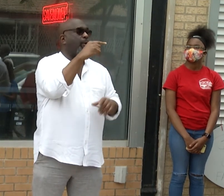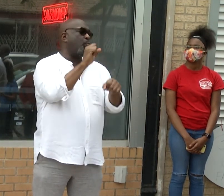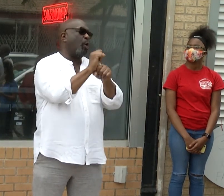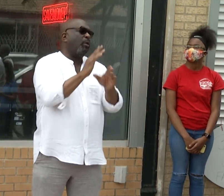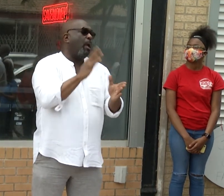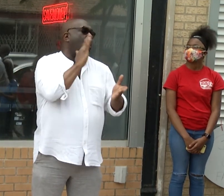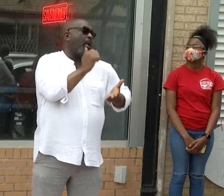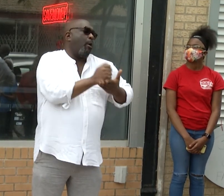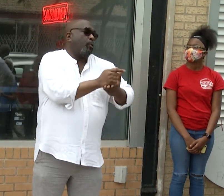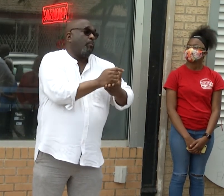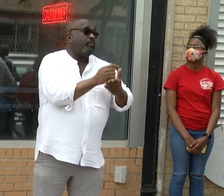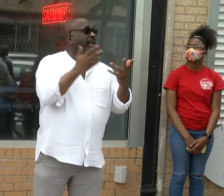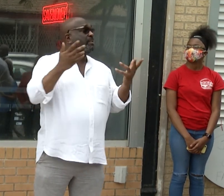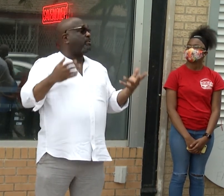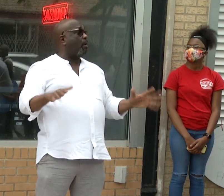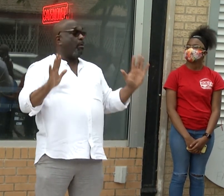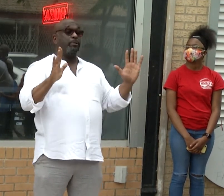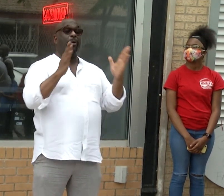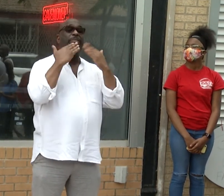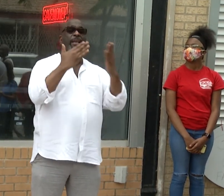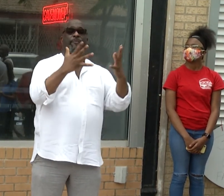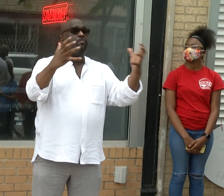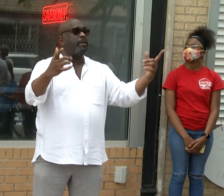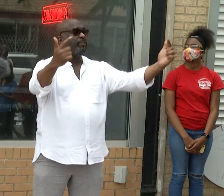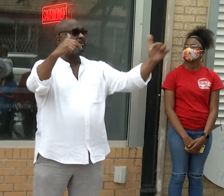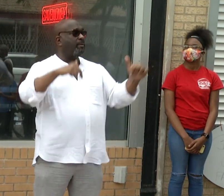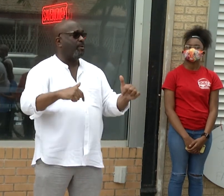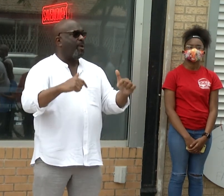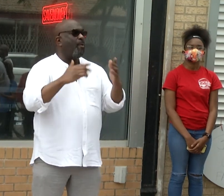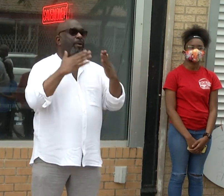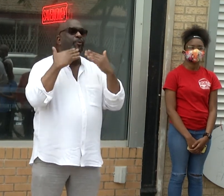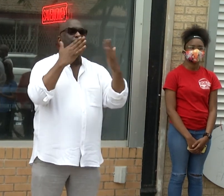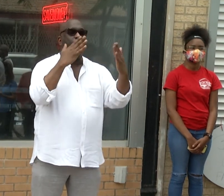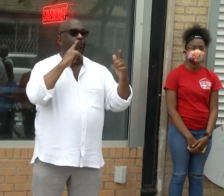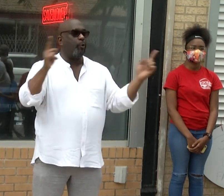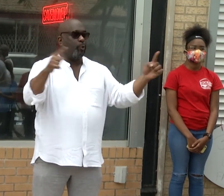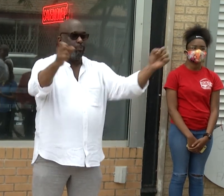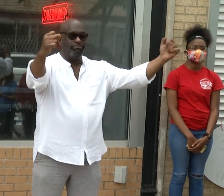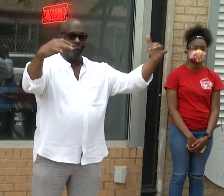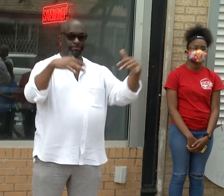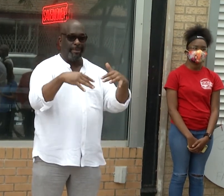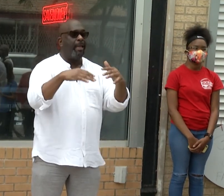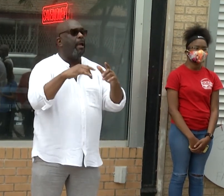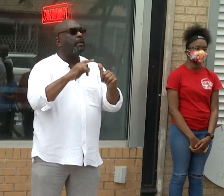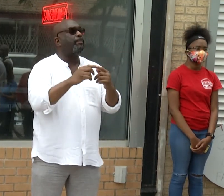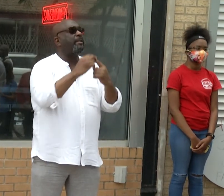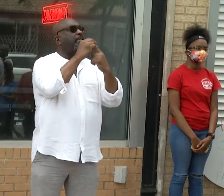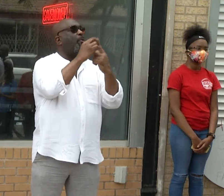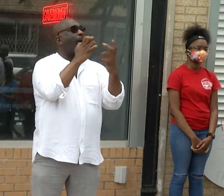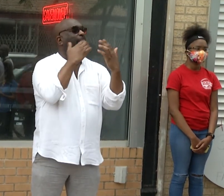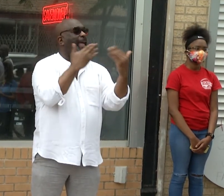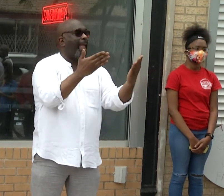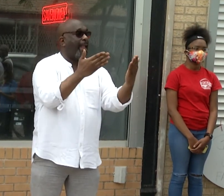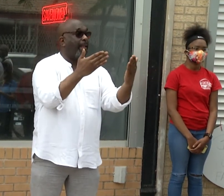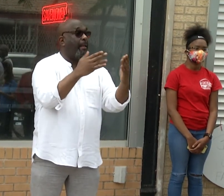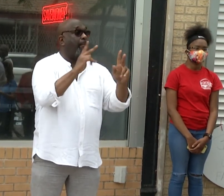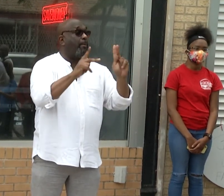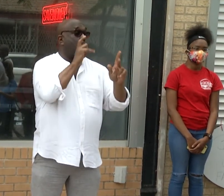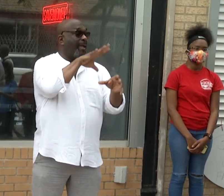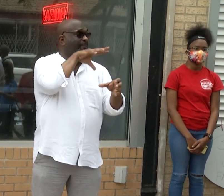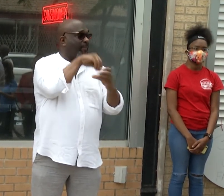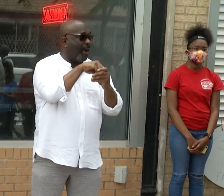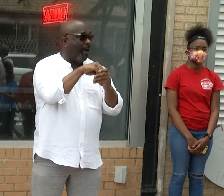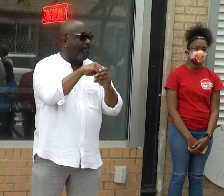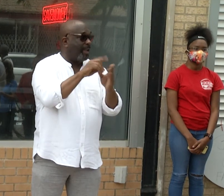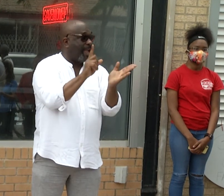All right. I want to thank everybody for joining us today. We're very grateful for your presence. I particularly want to thank the participants